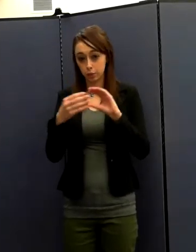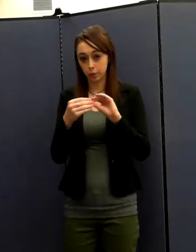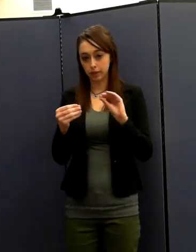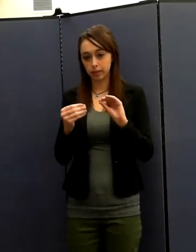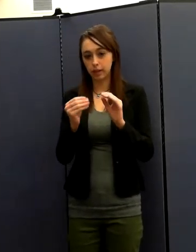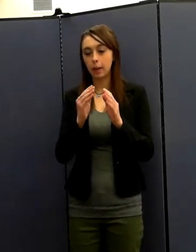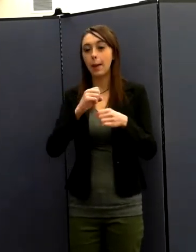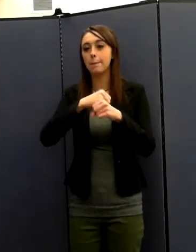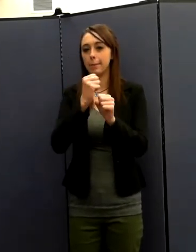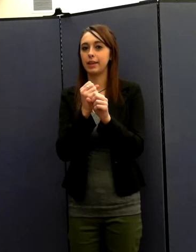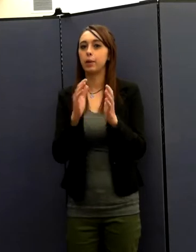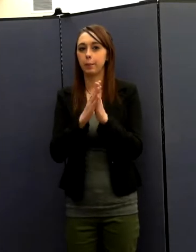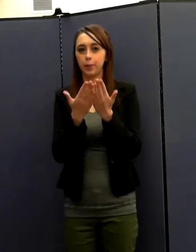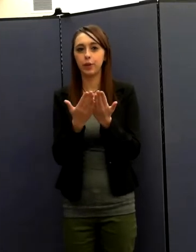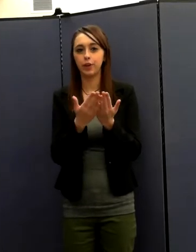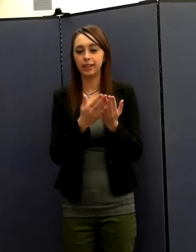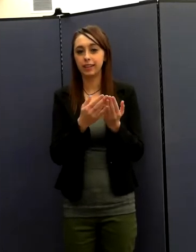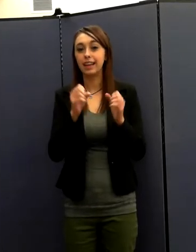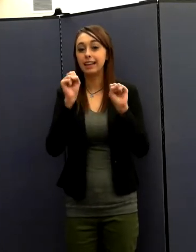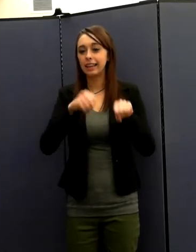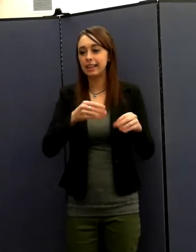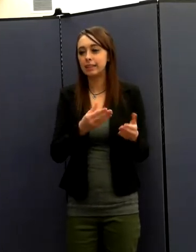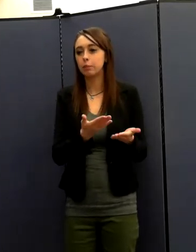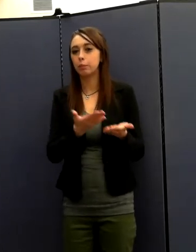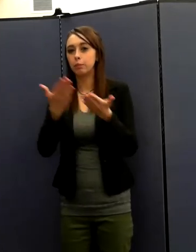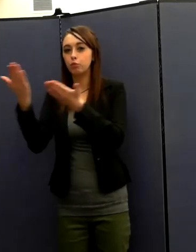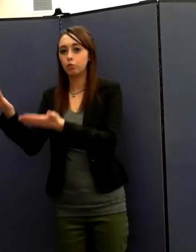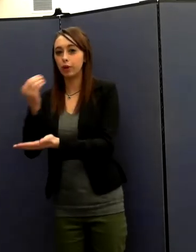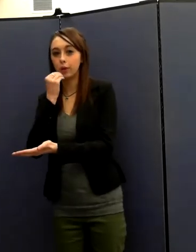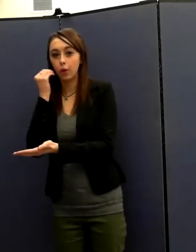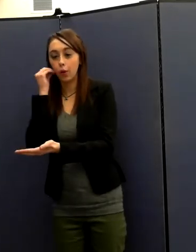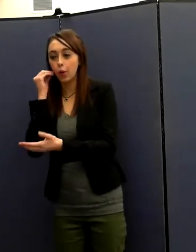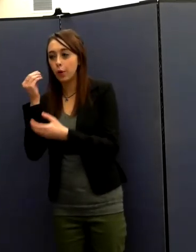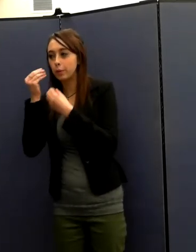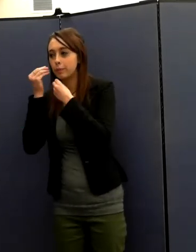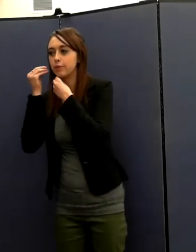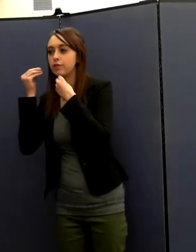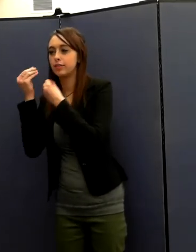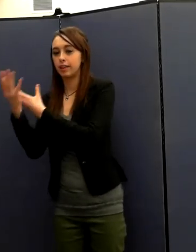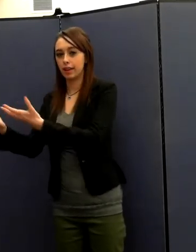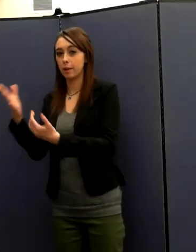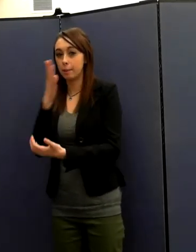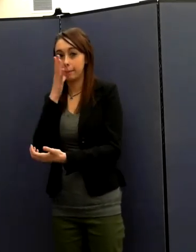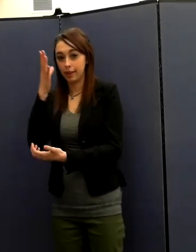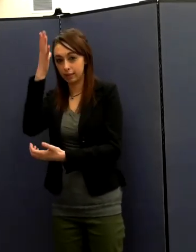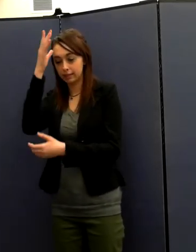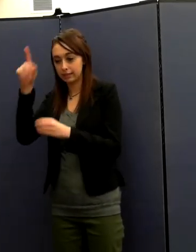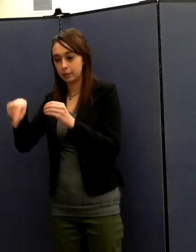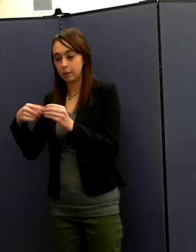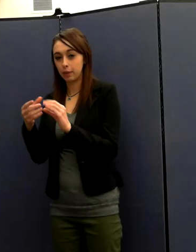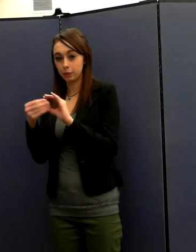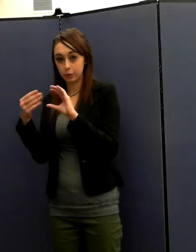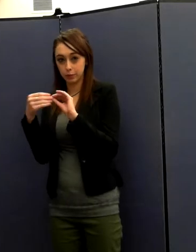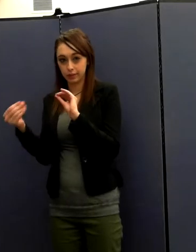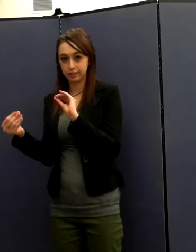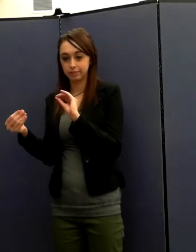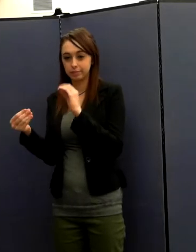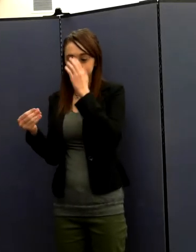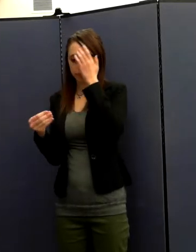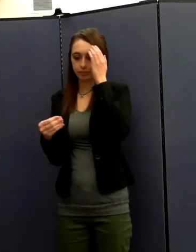out of it. And you guys can take this home, and you can tell your parents this whole story. And what we're going to do is that'll